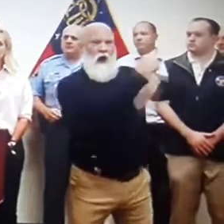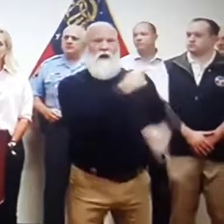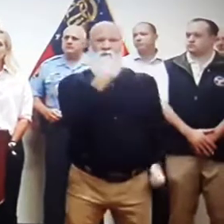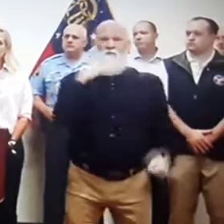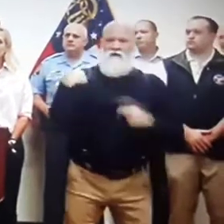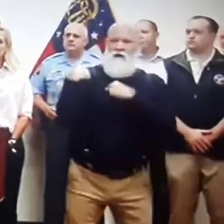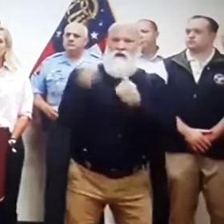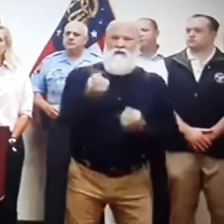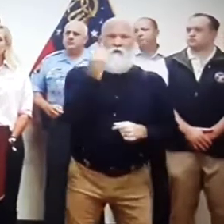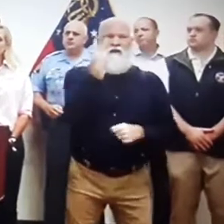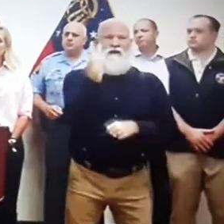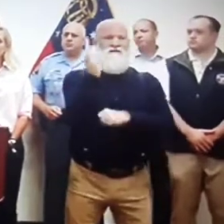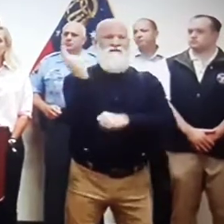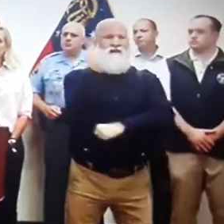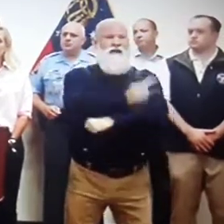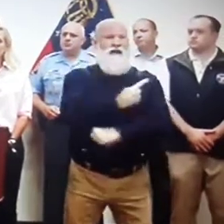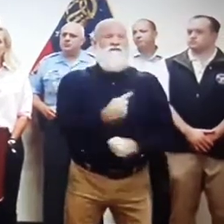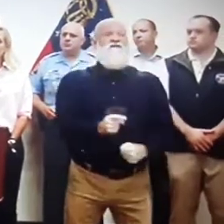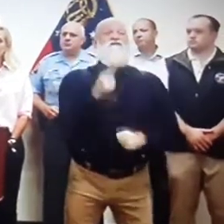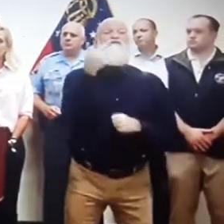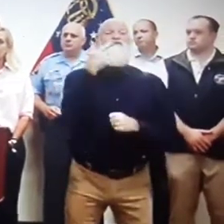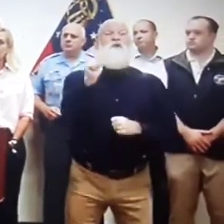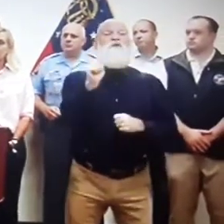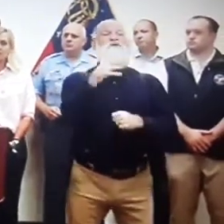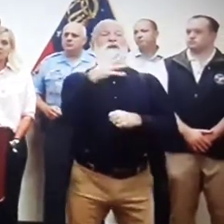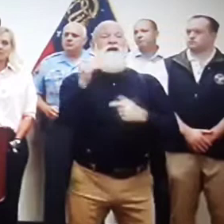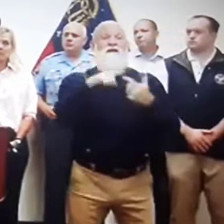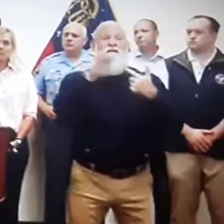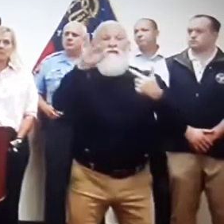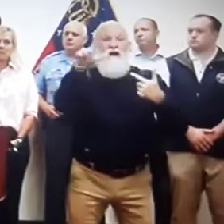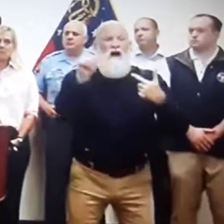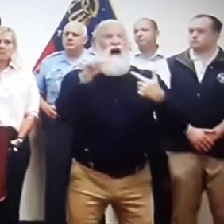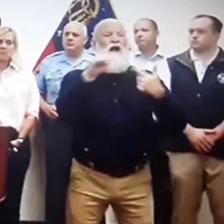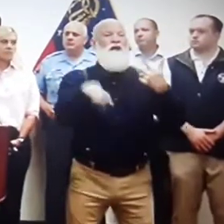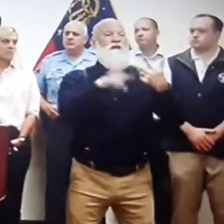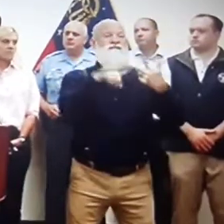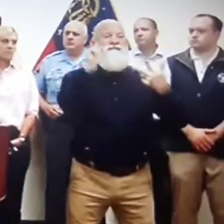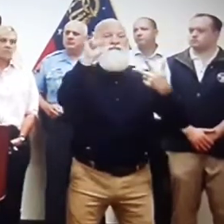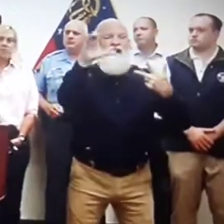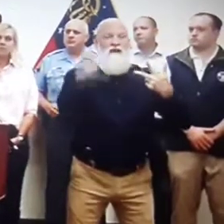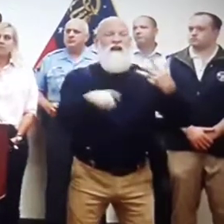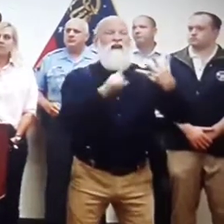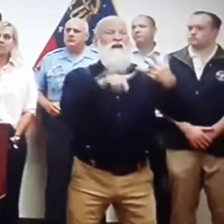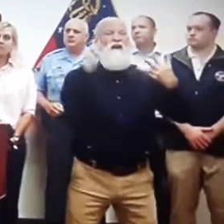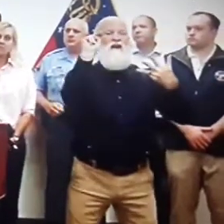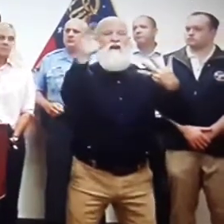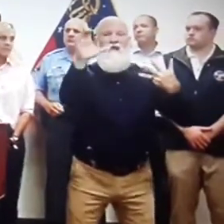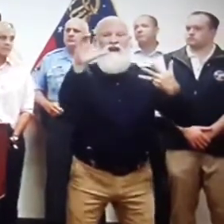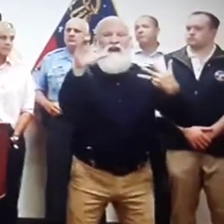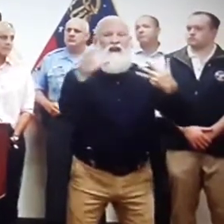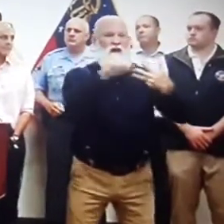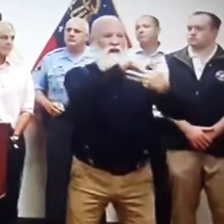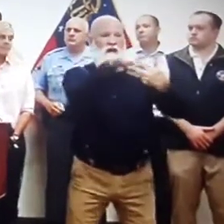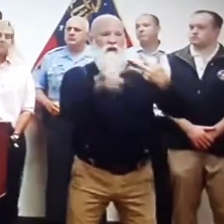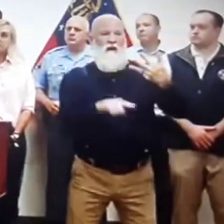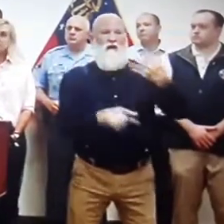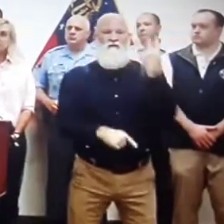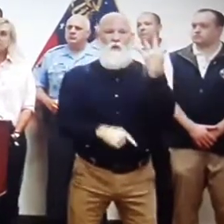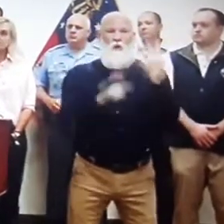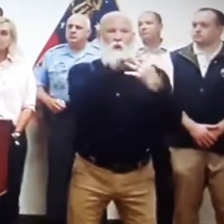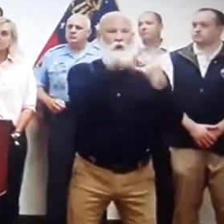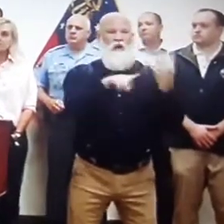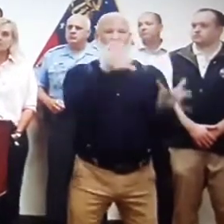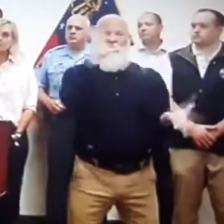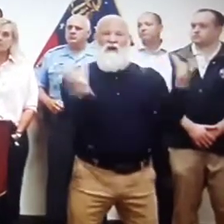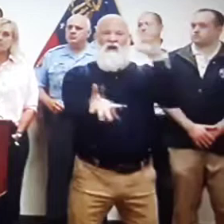but across Florida, South Carolina, North Carolina, and probably into Virginia, is a whole of government response.